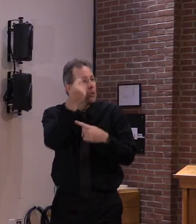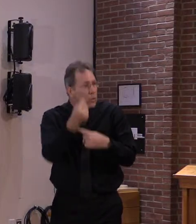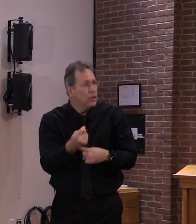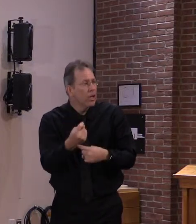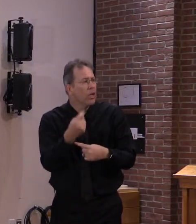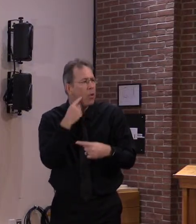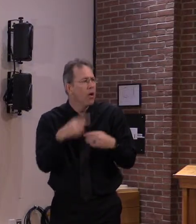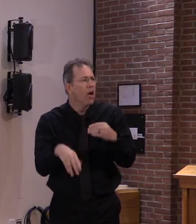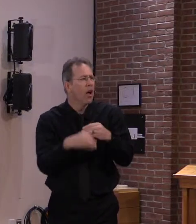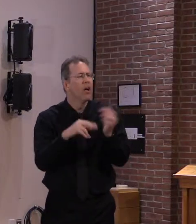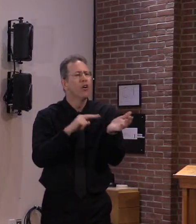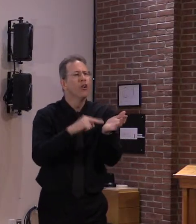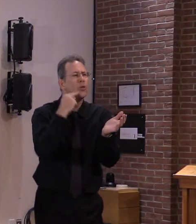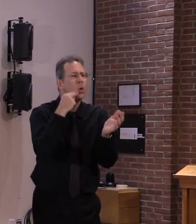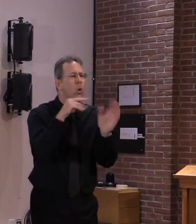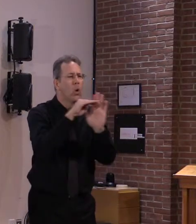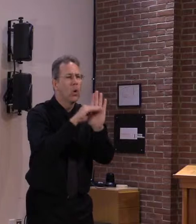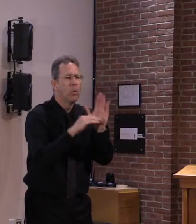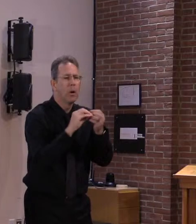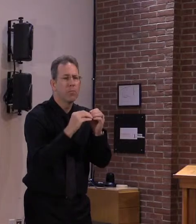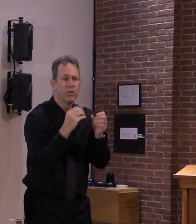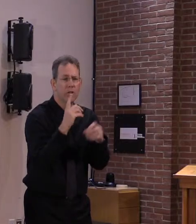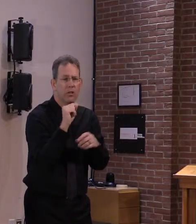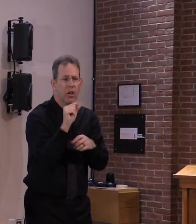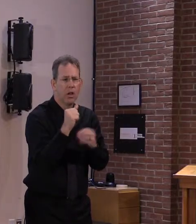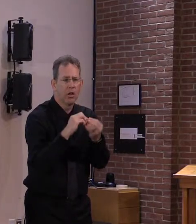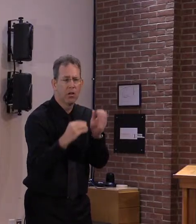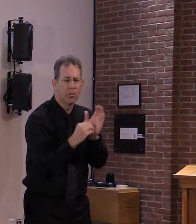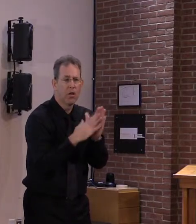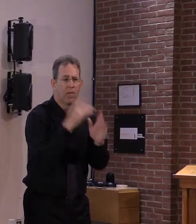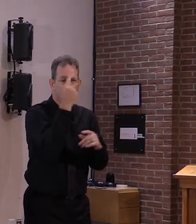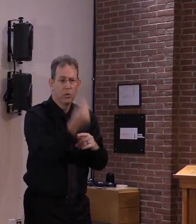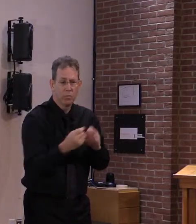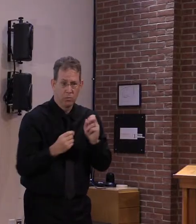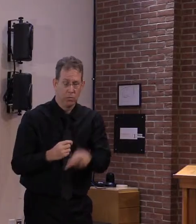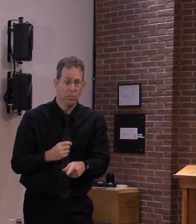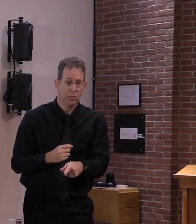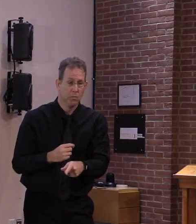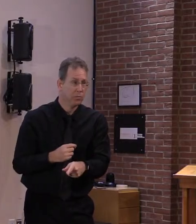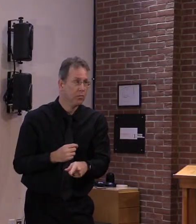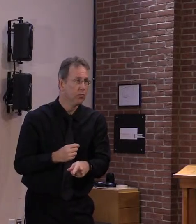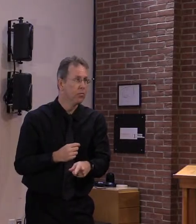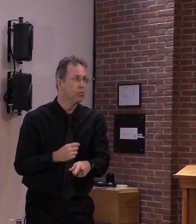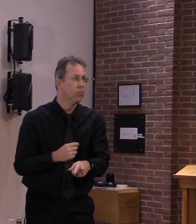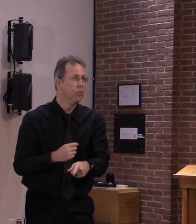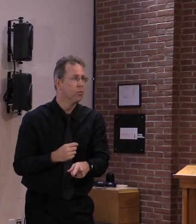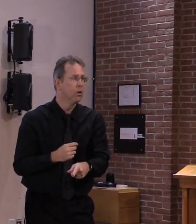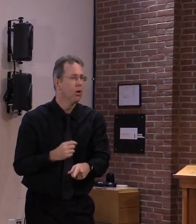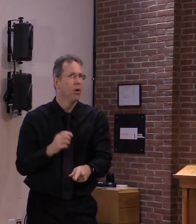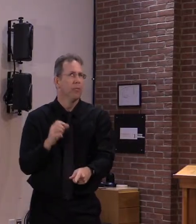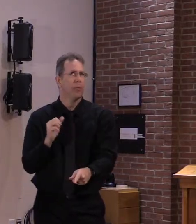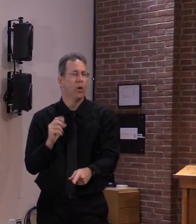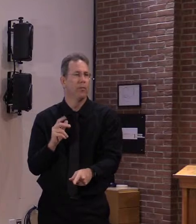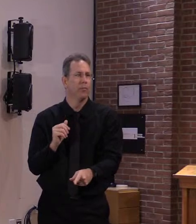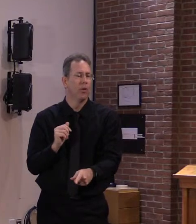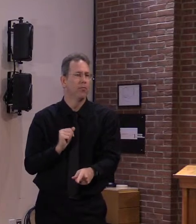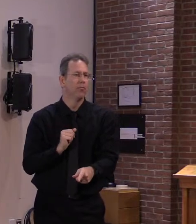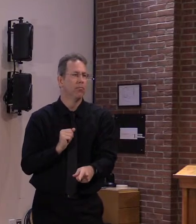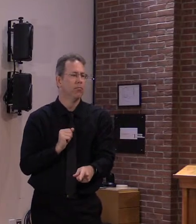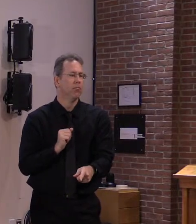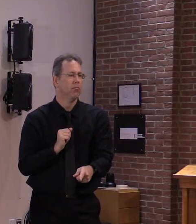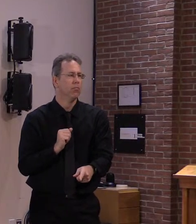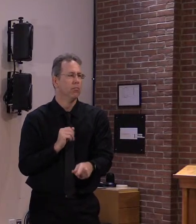same education as Bennington, Brattleboro, Barton, and whoever? I think that's a great question. Secretary